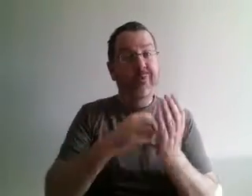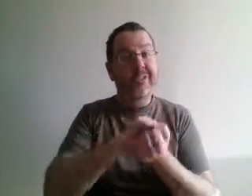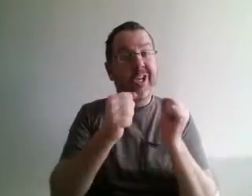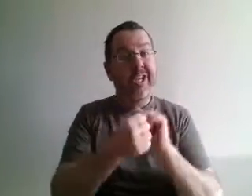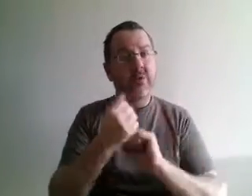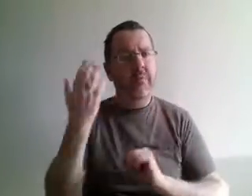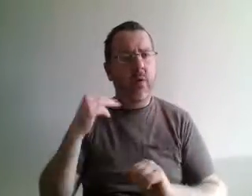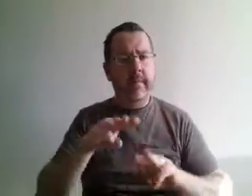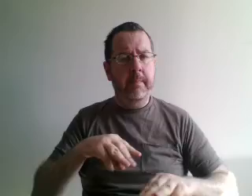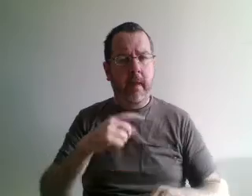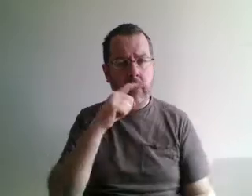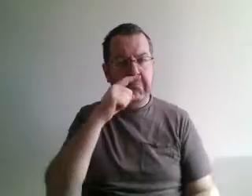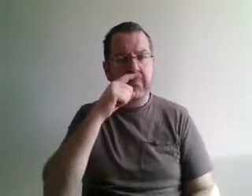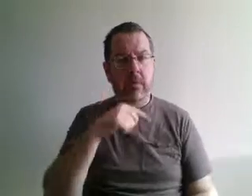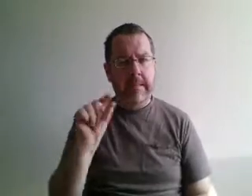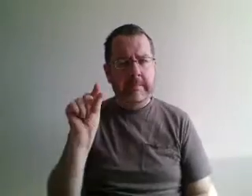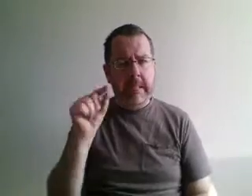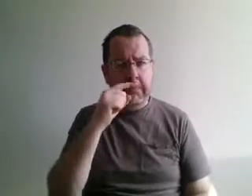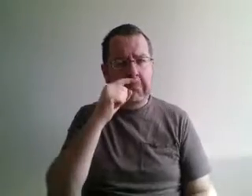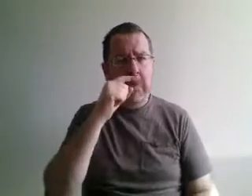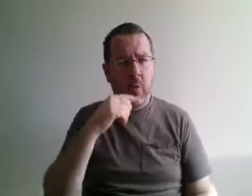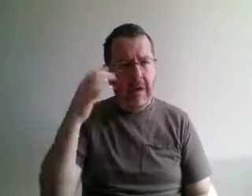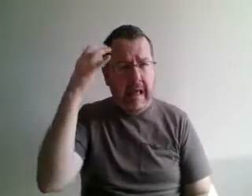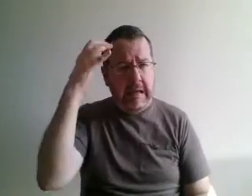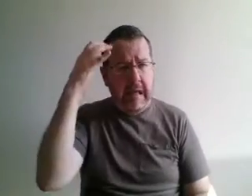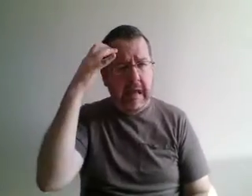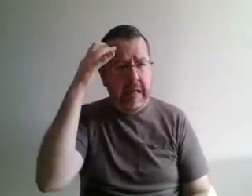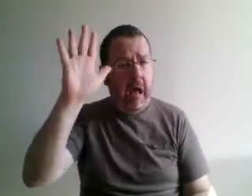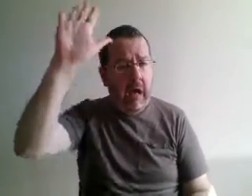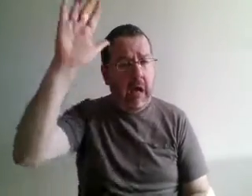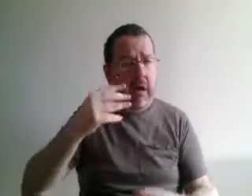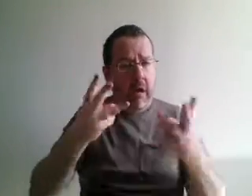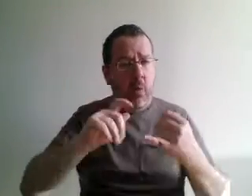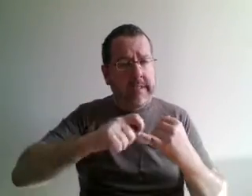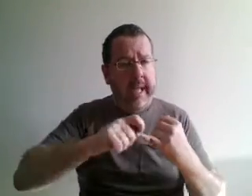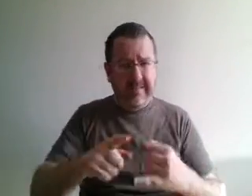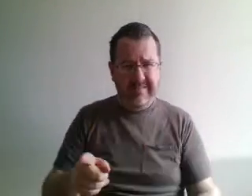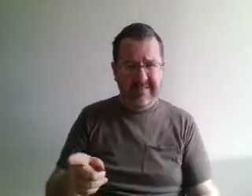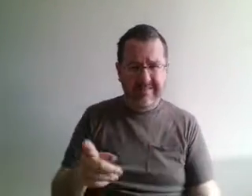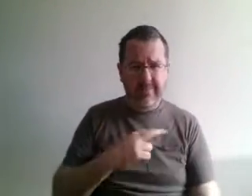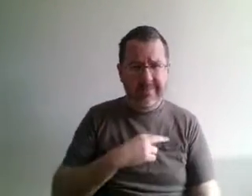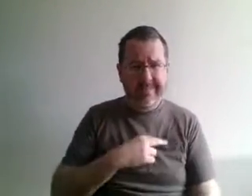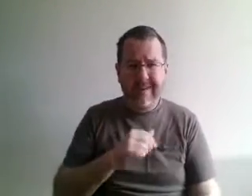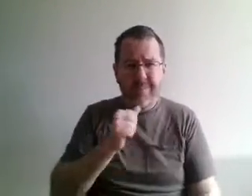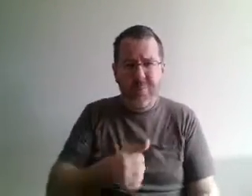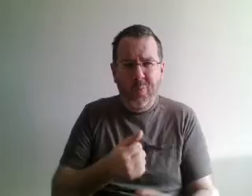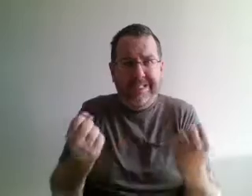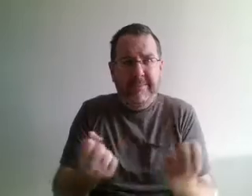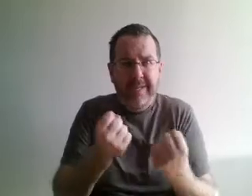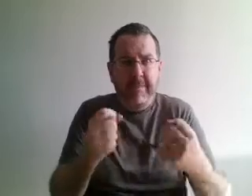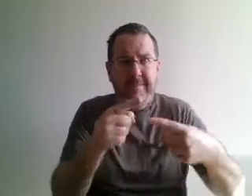or a slight fever were asking to be tested when they didn't have really the proper symptoms of